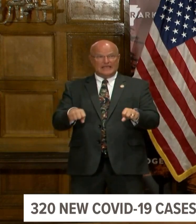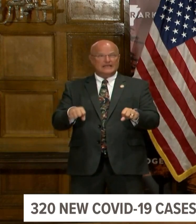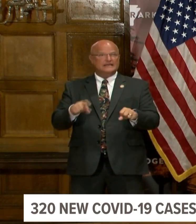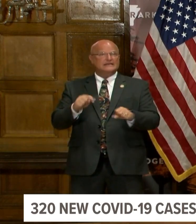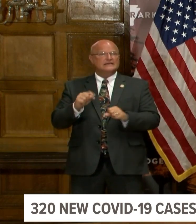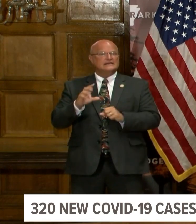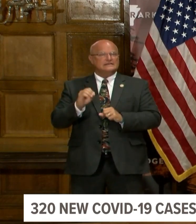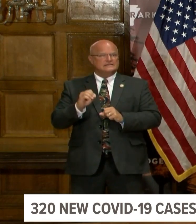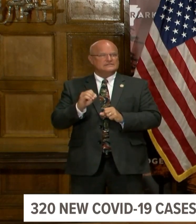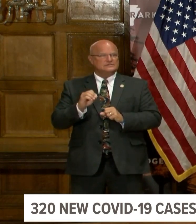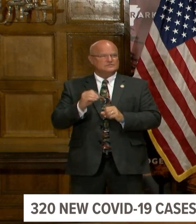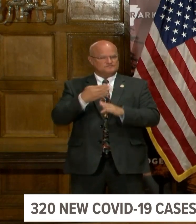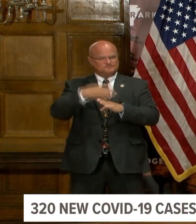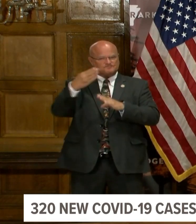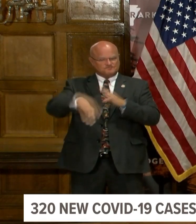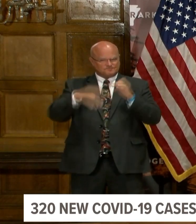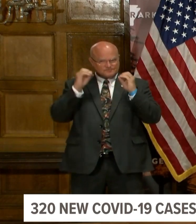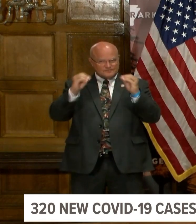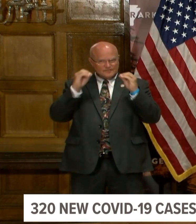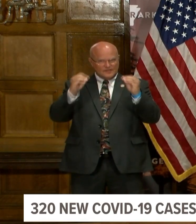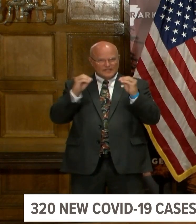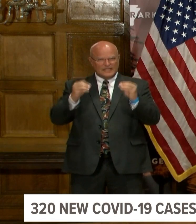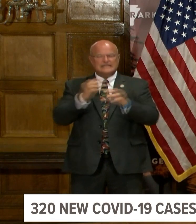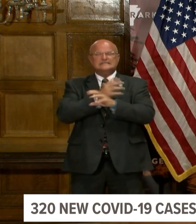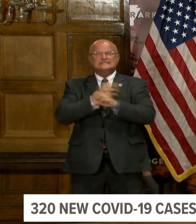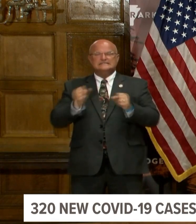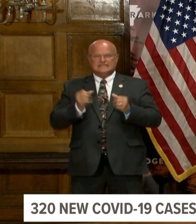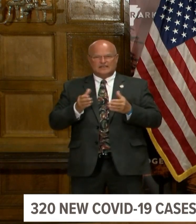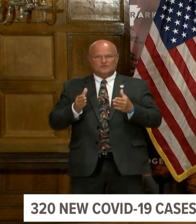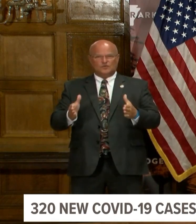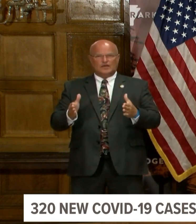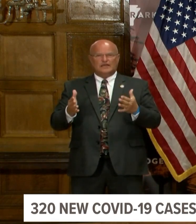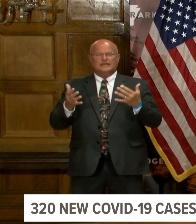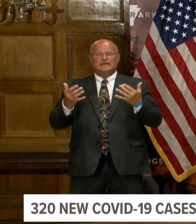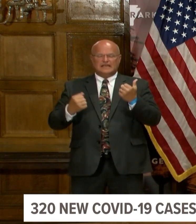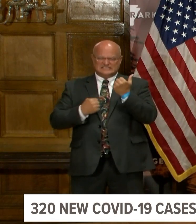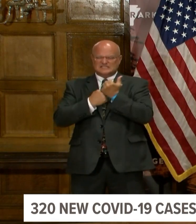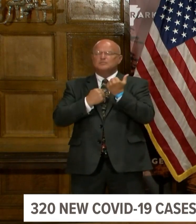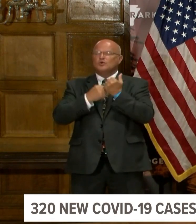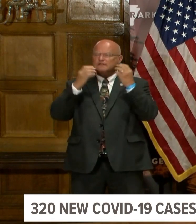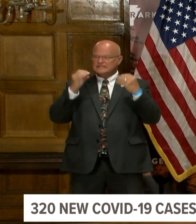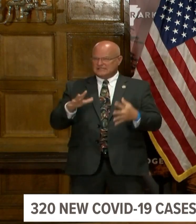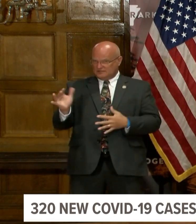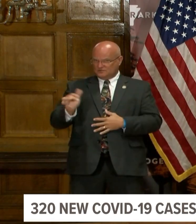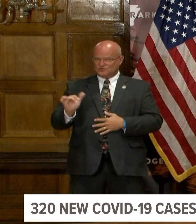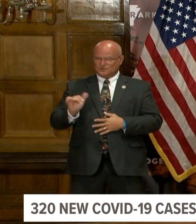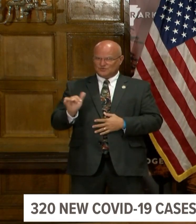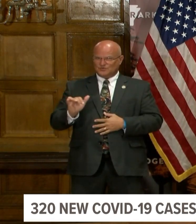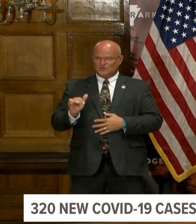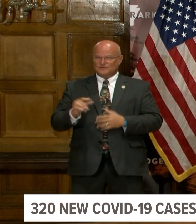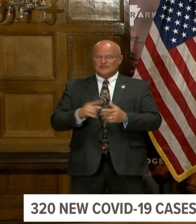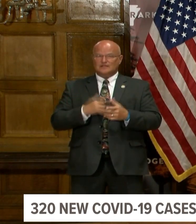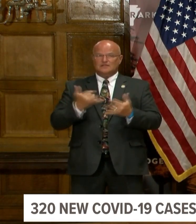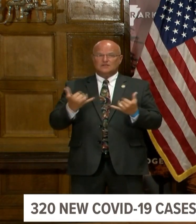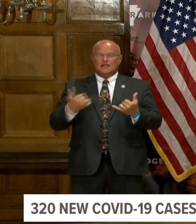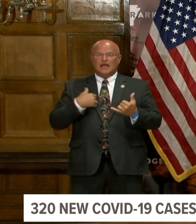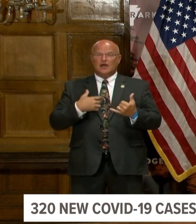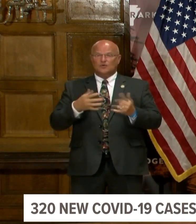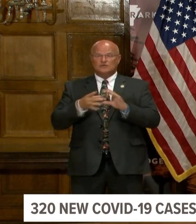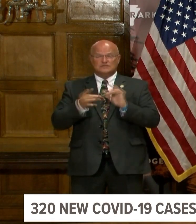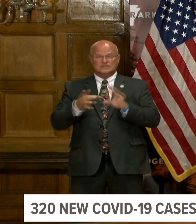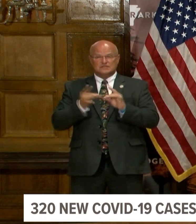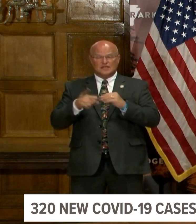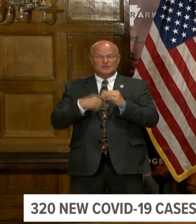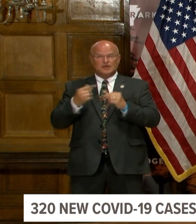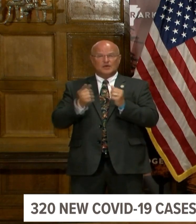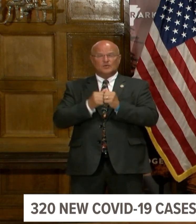to complete their education in a safe way, and to support our teachers as well. And then with that, I did want to follow